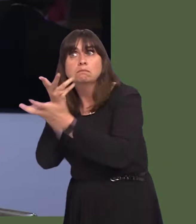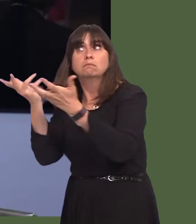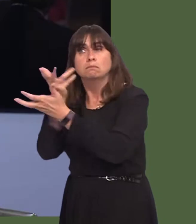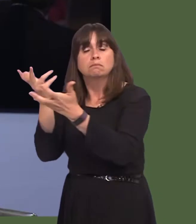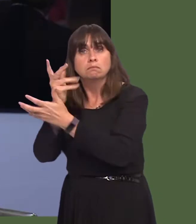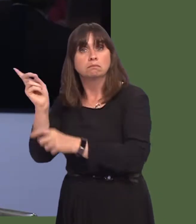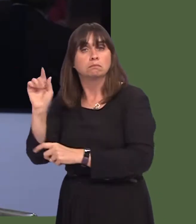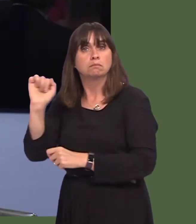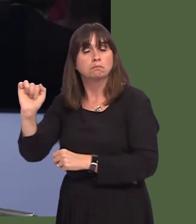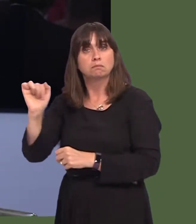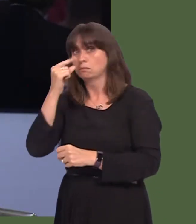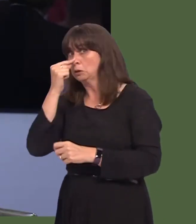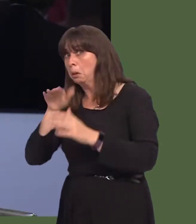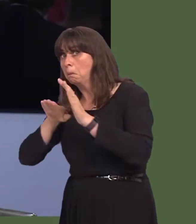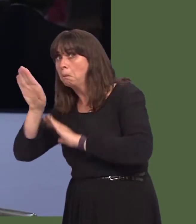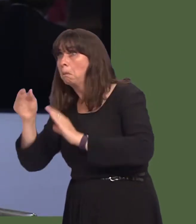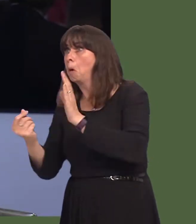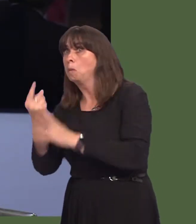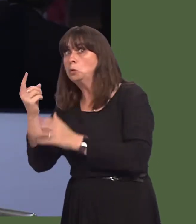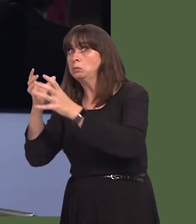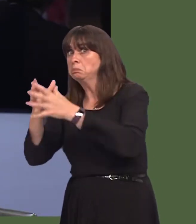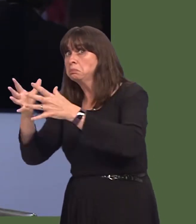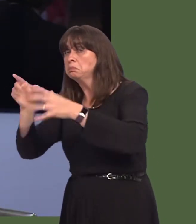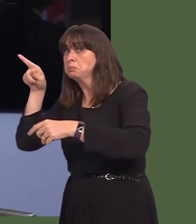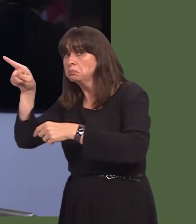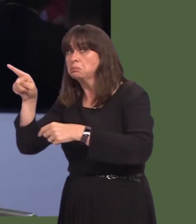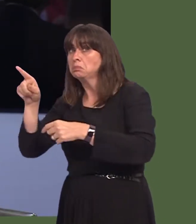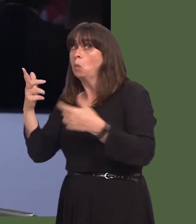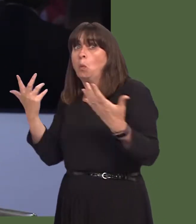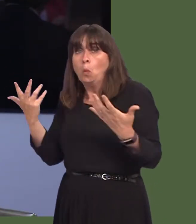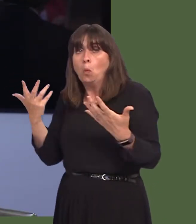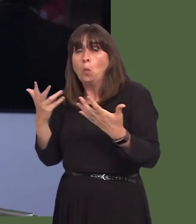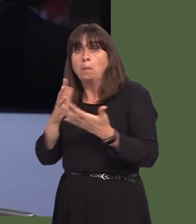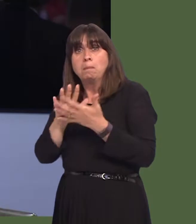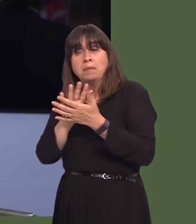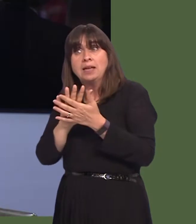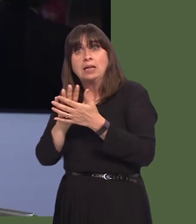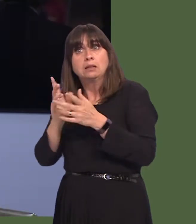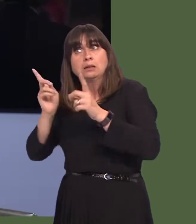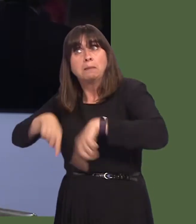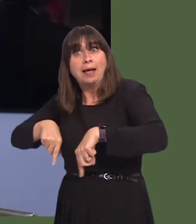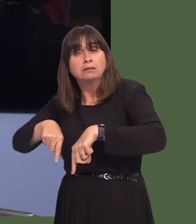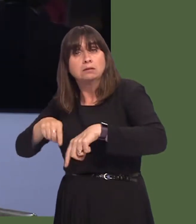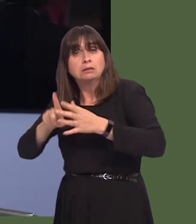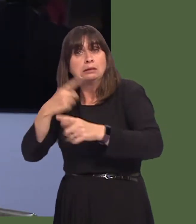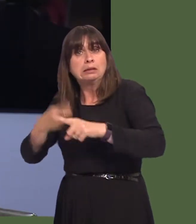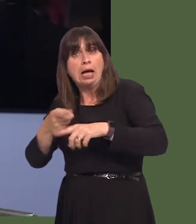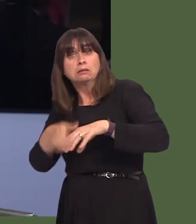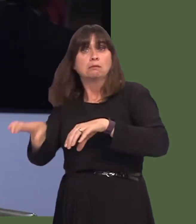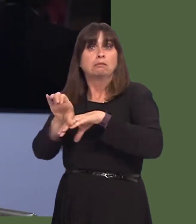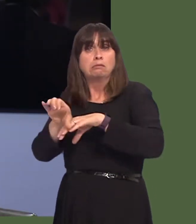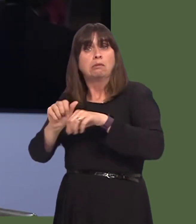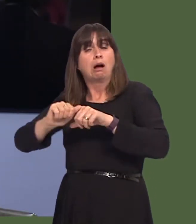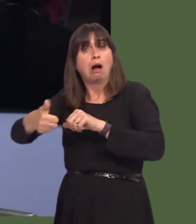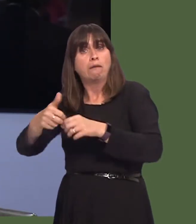have been had in that context, and whether this is simply restricted to tariffs post-Brexit, or whether there are new